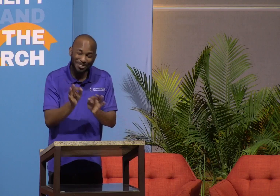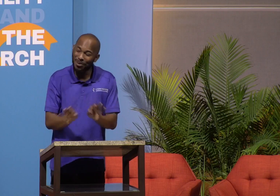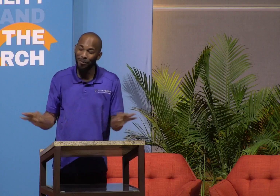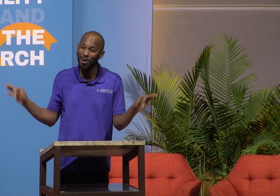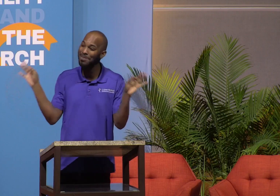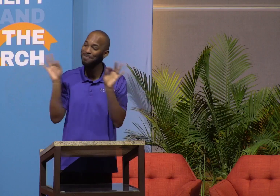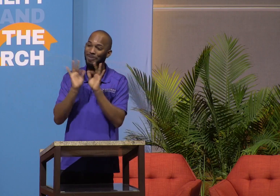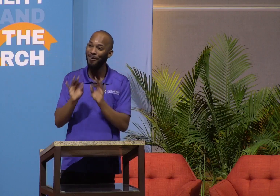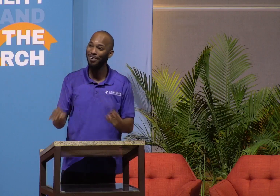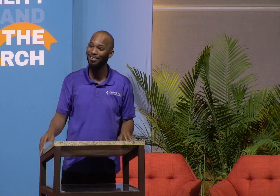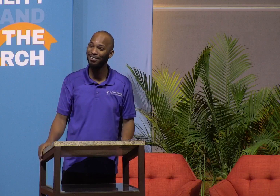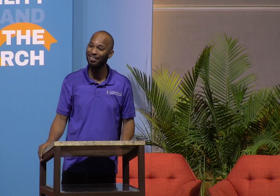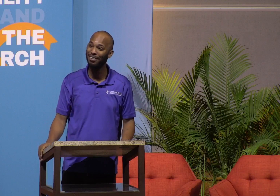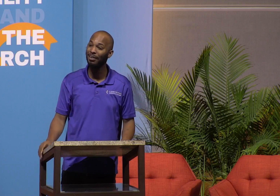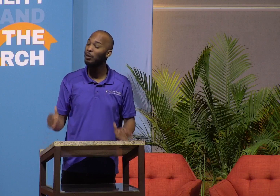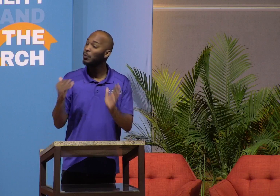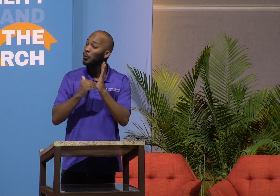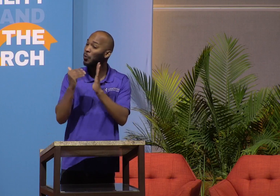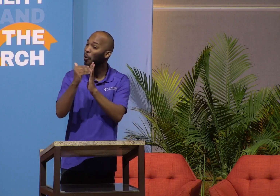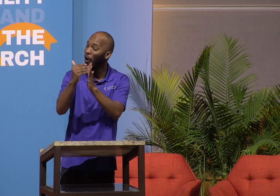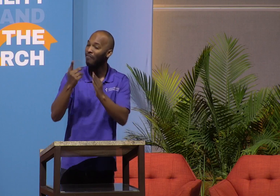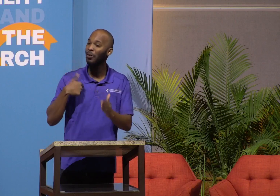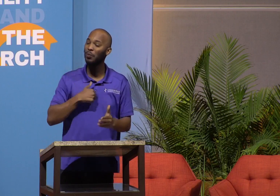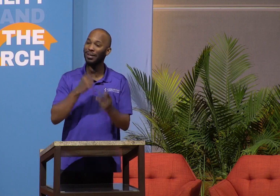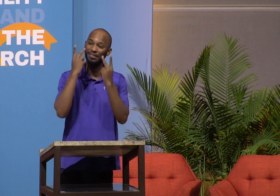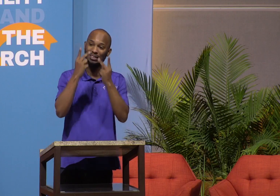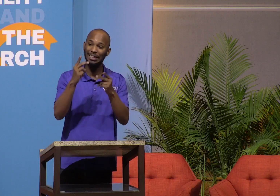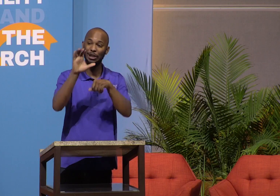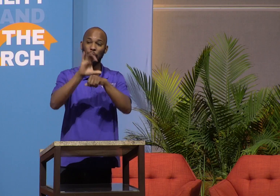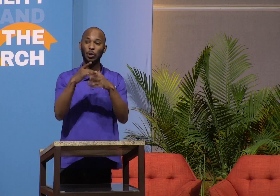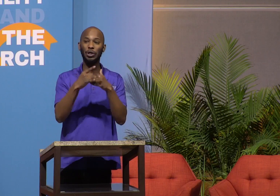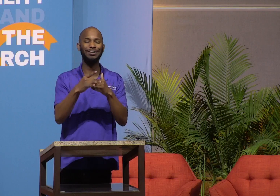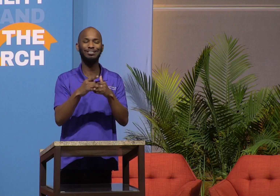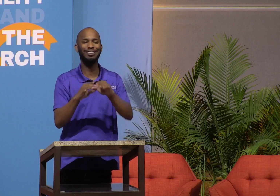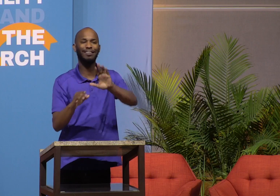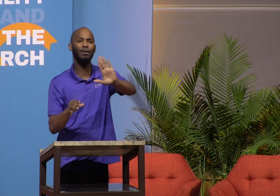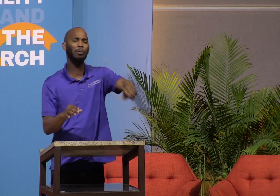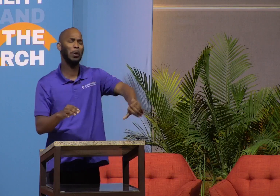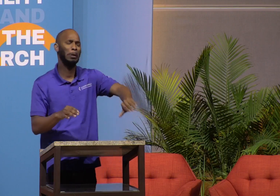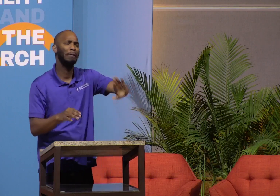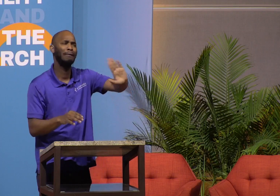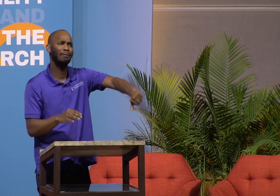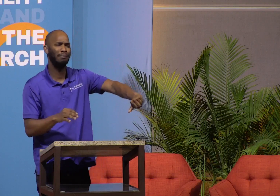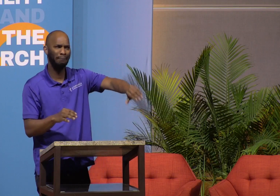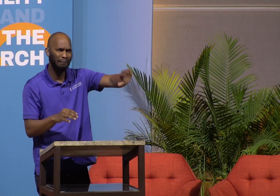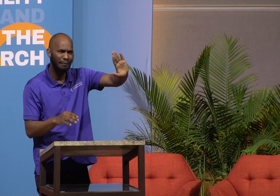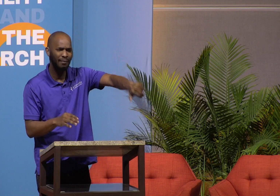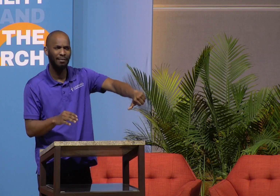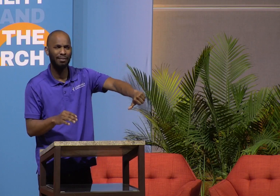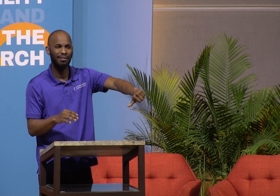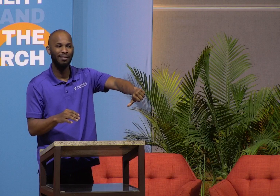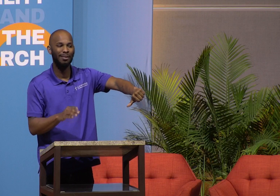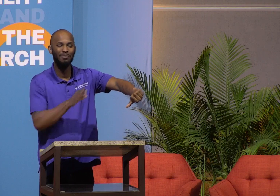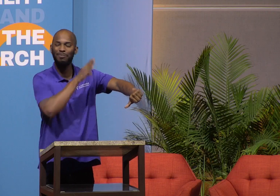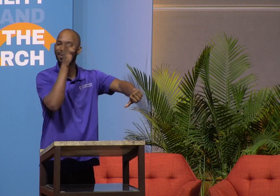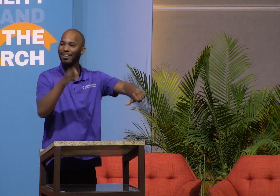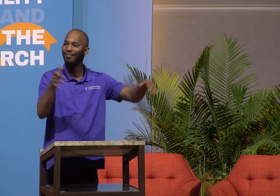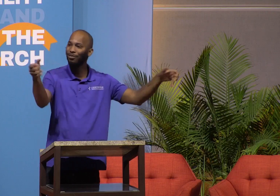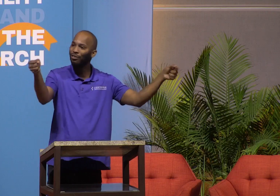becoming spiritual abilities, because they're overcoming all of these challenges. And over time, we've seen